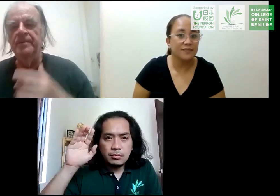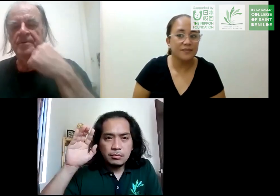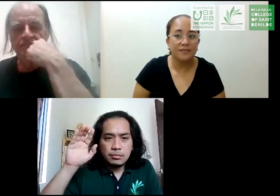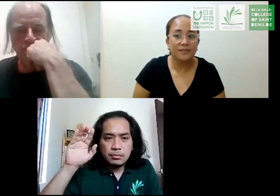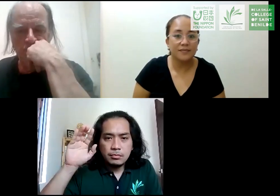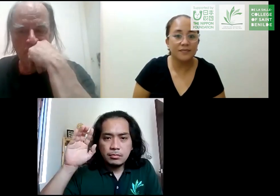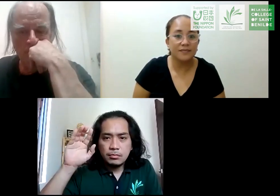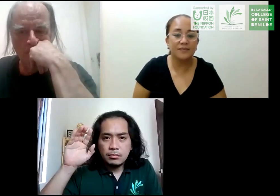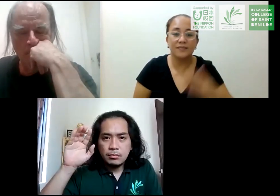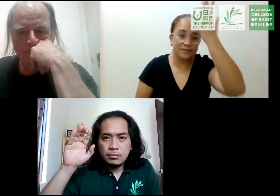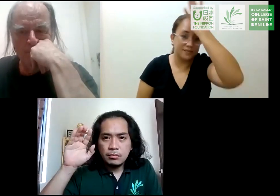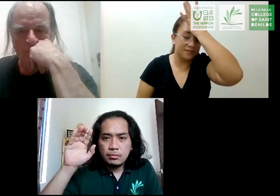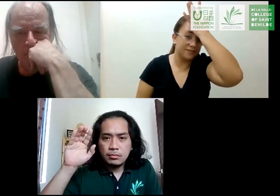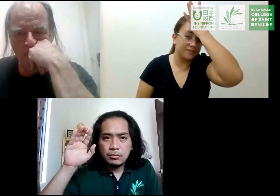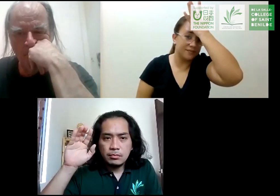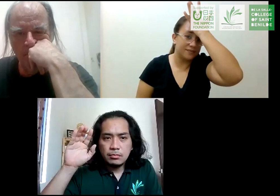Yeah, peeps.